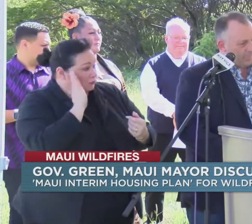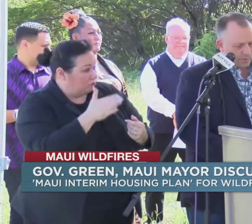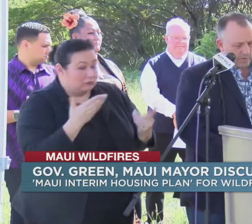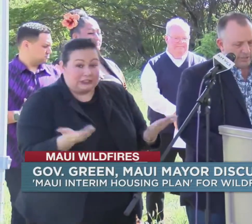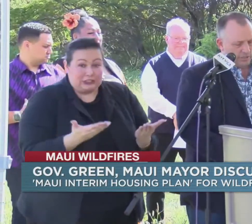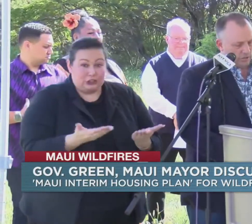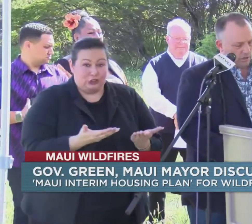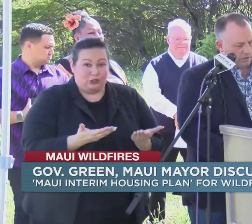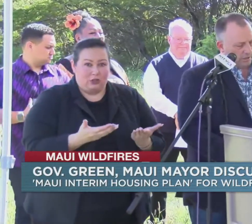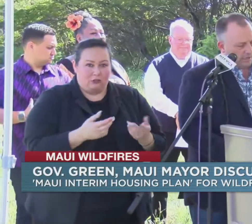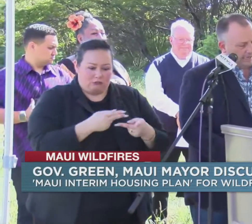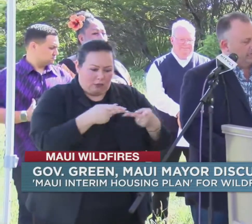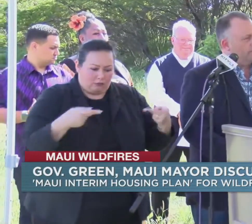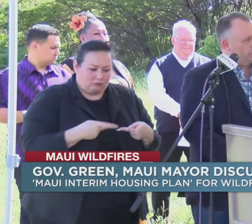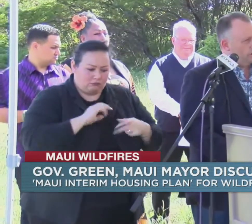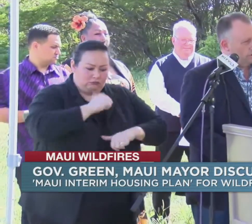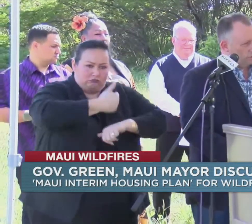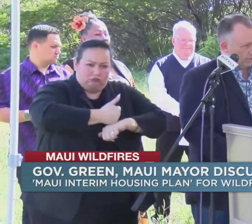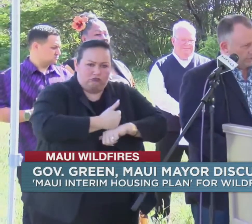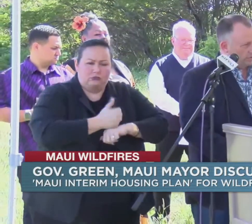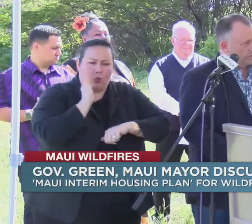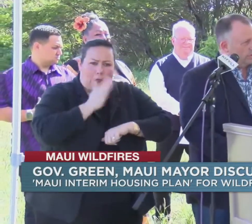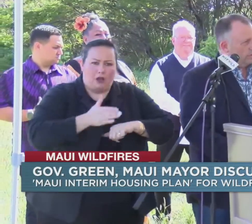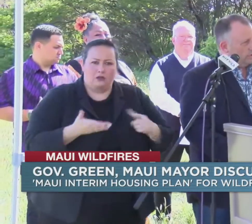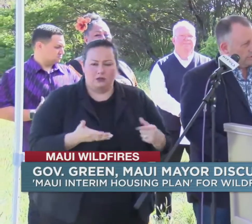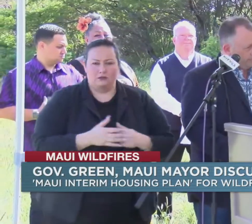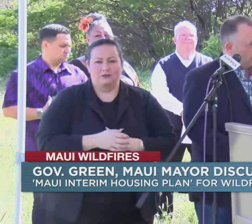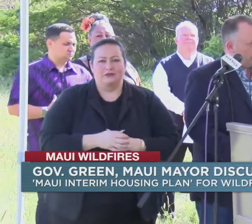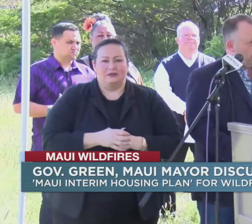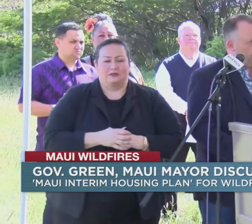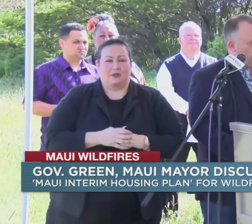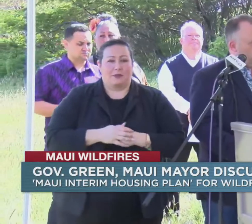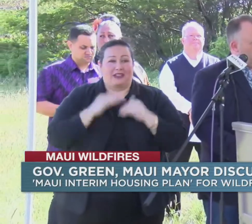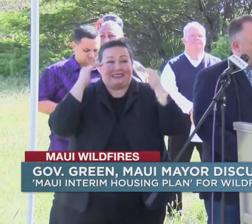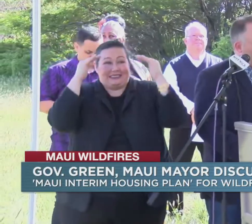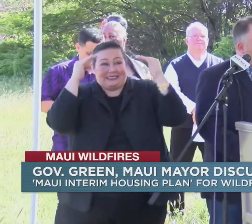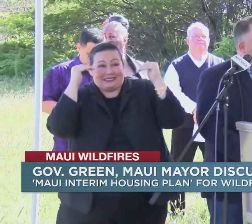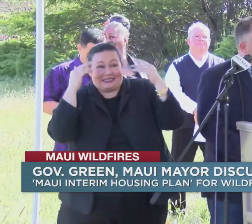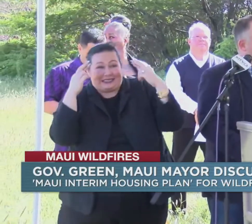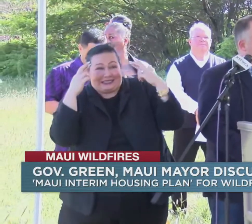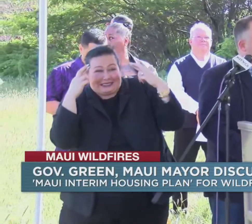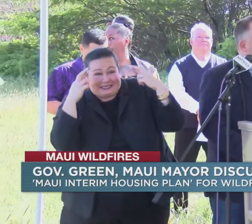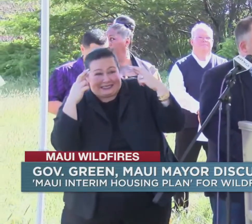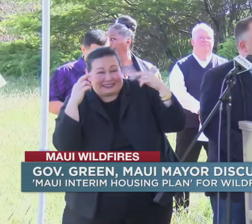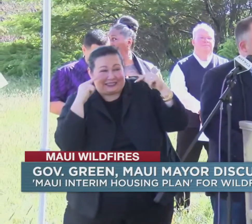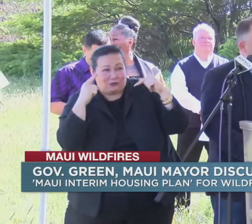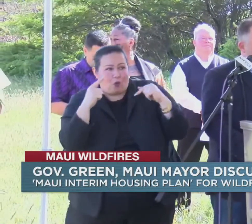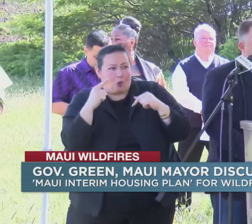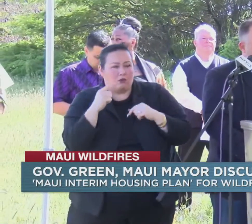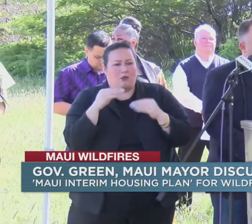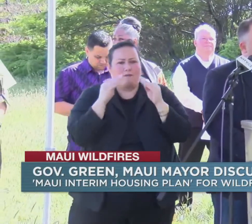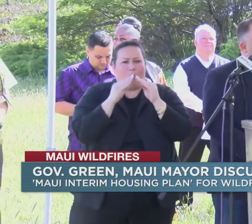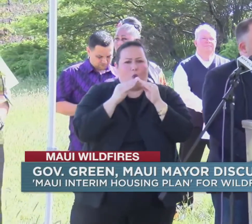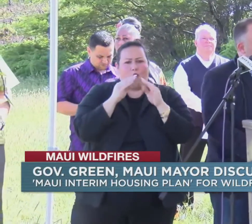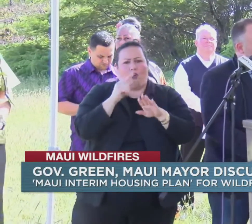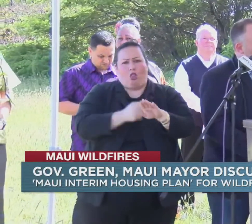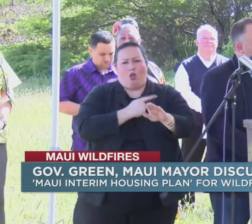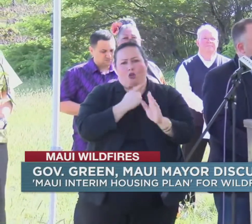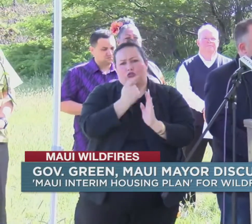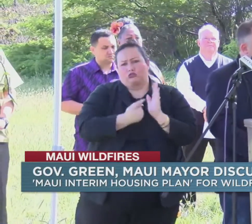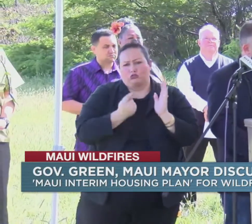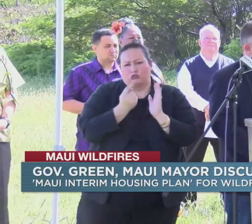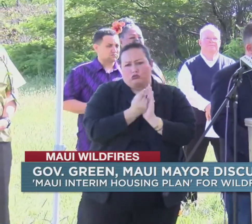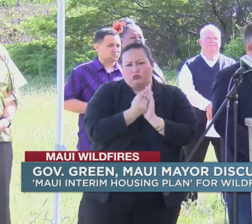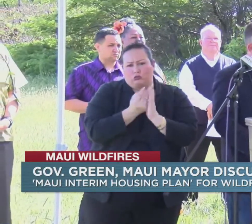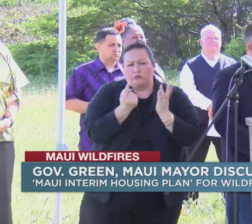But our aspirations are to get enough long-term rentals converted over for us. We need that. And so if